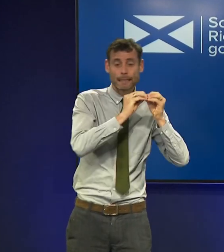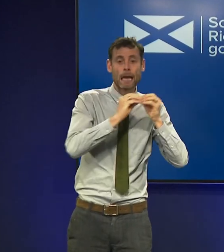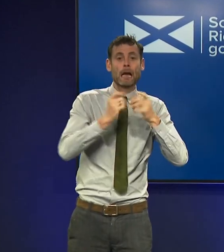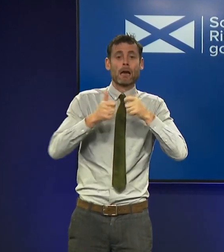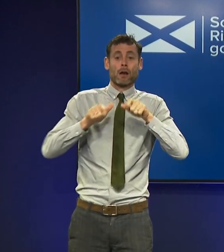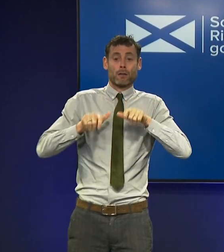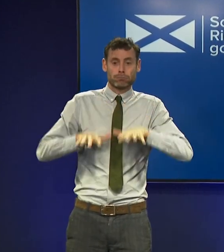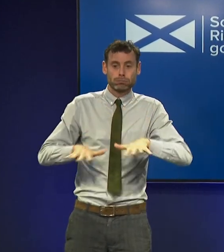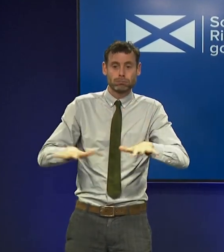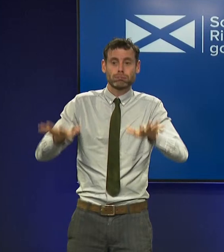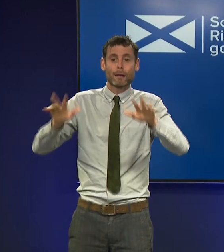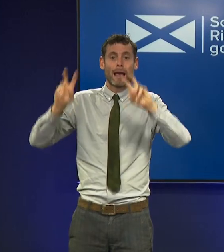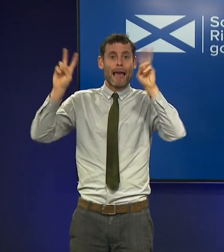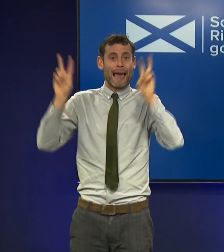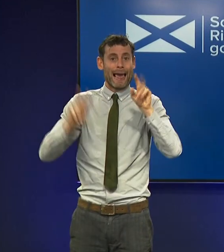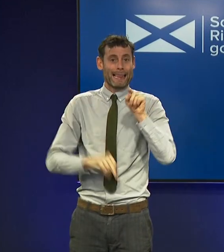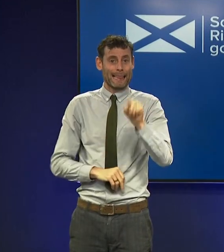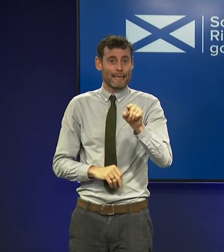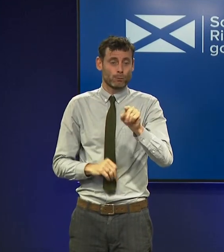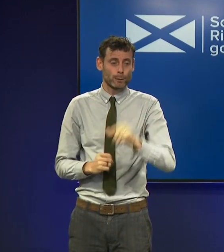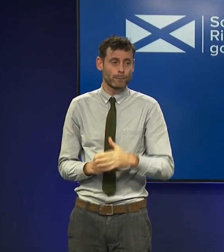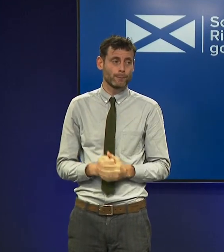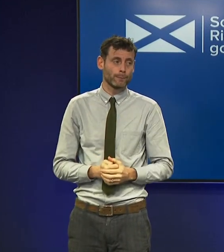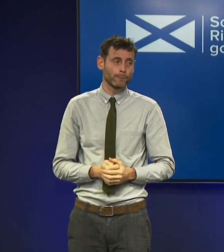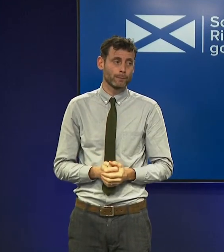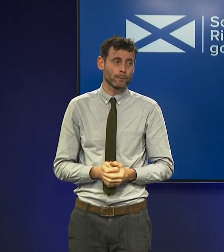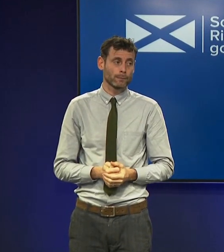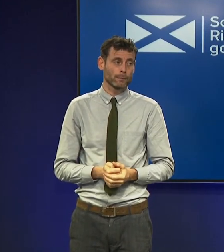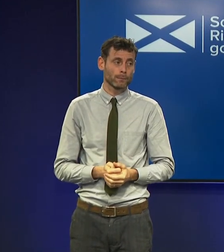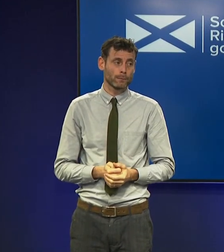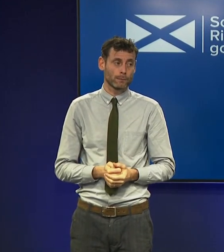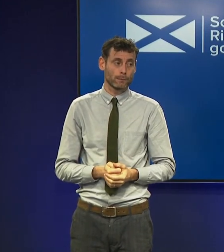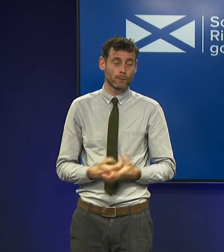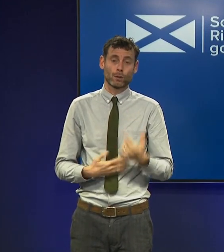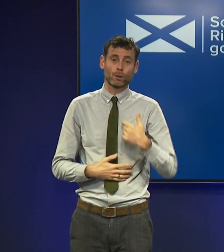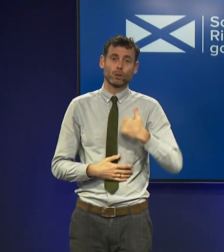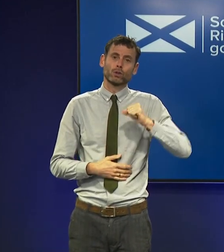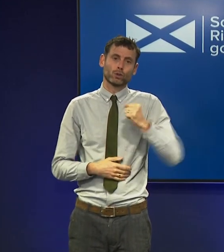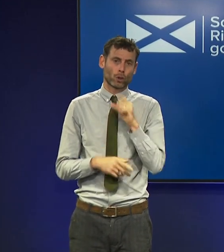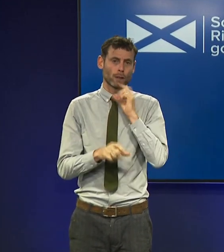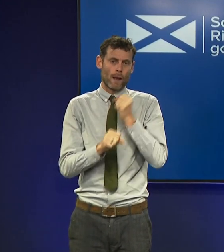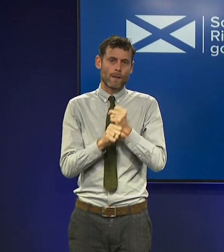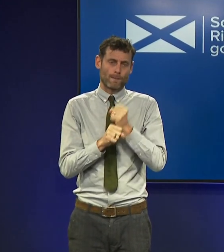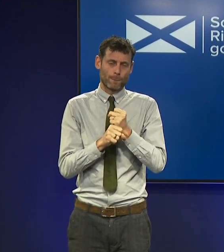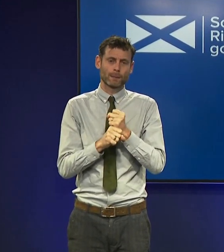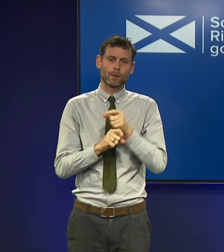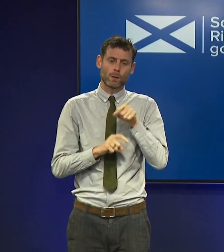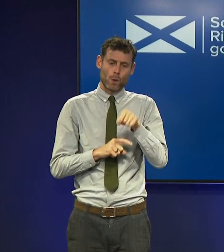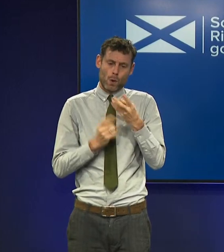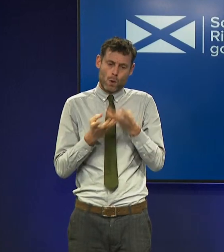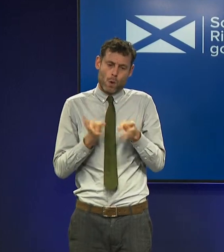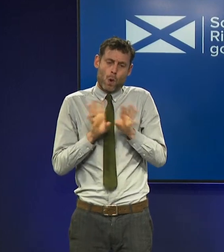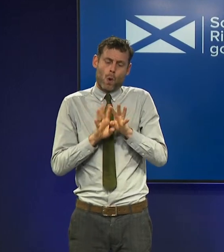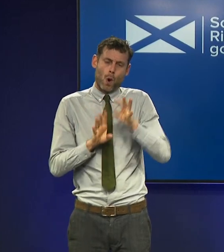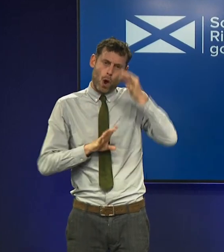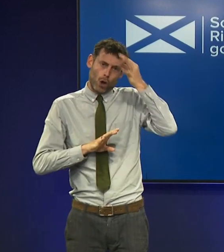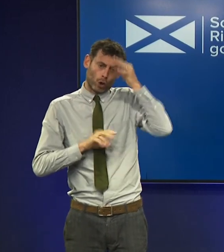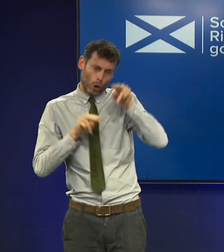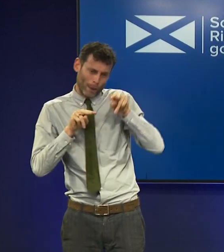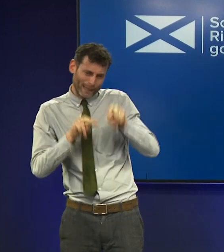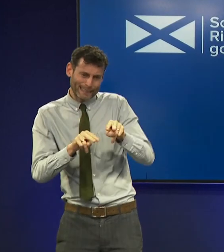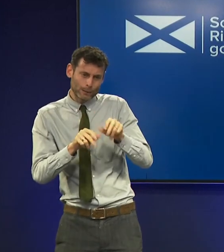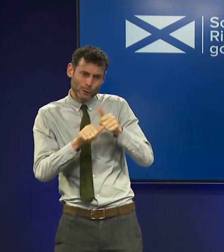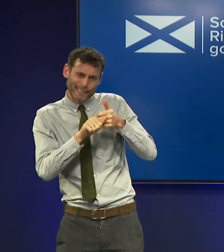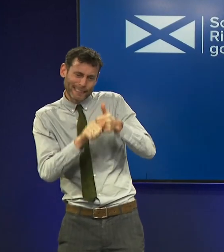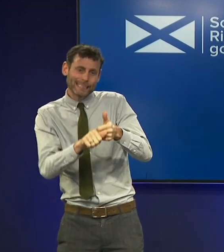to restore households to power. We are, the Scottish Government's Resilience Committee is obviously engaged